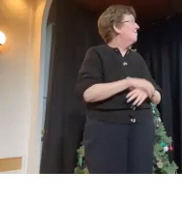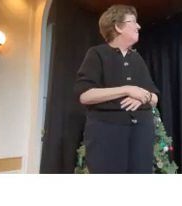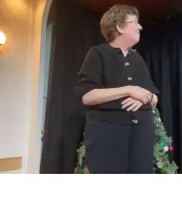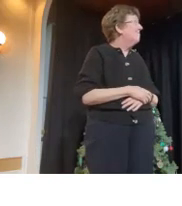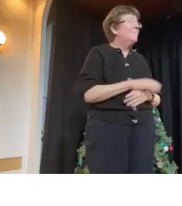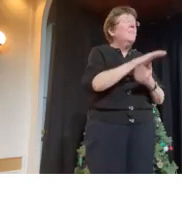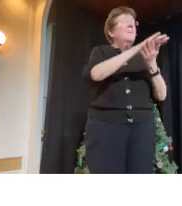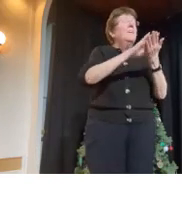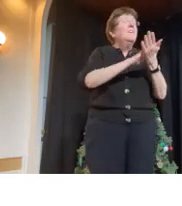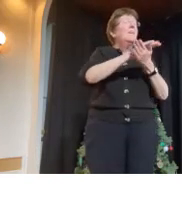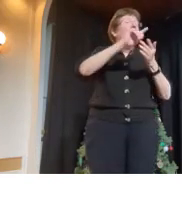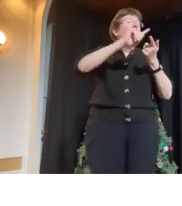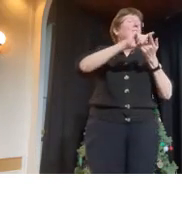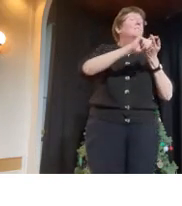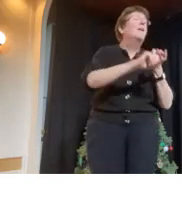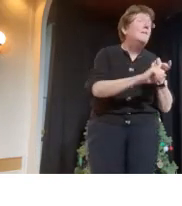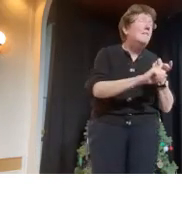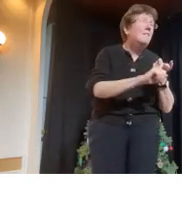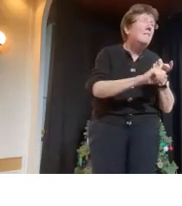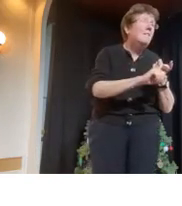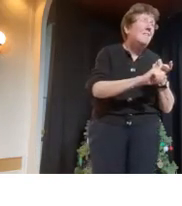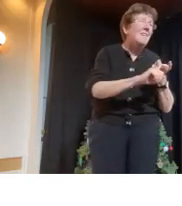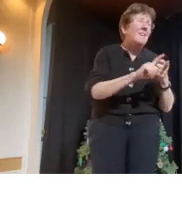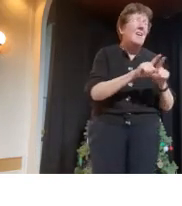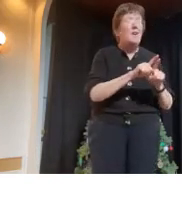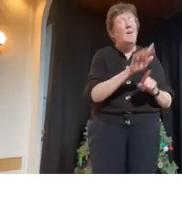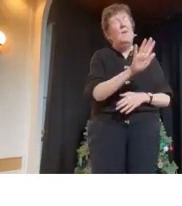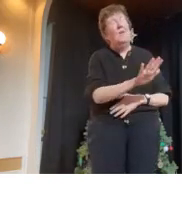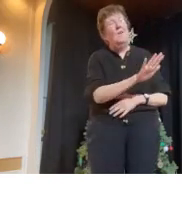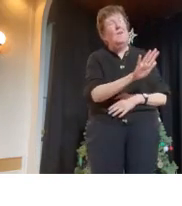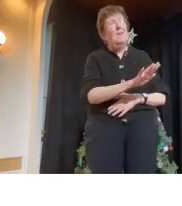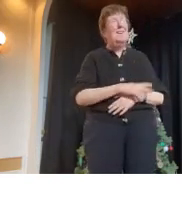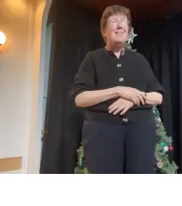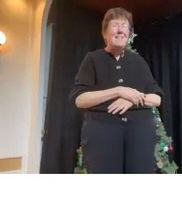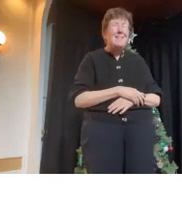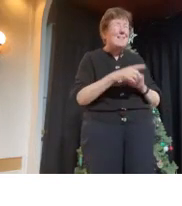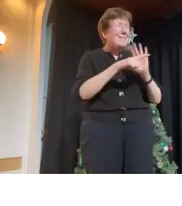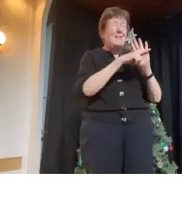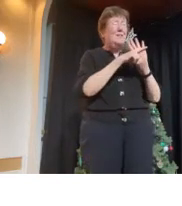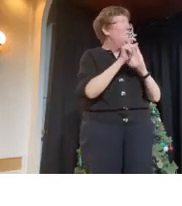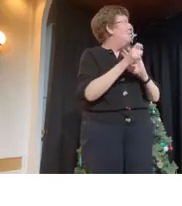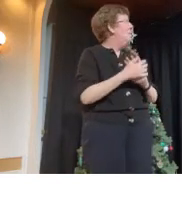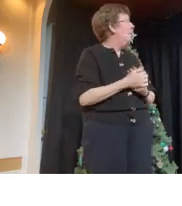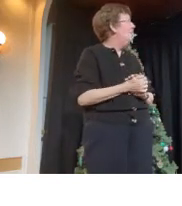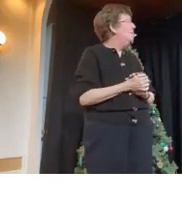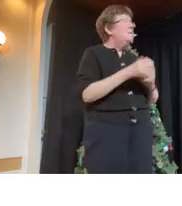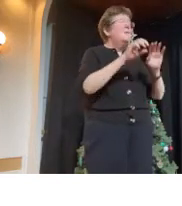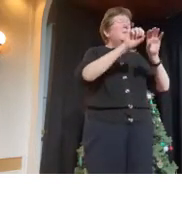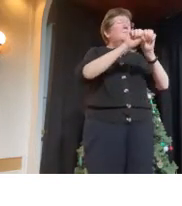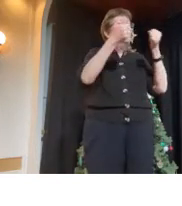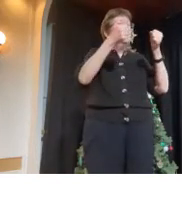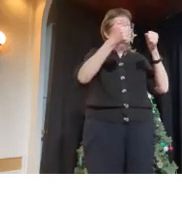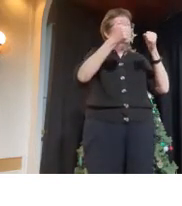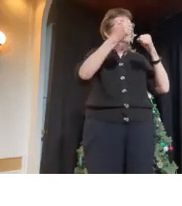Diagnosis, and that they often talk about deafness being a diagnosis. Sign dependent, again with that